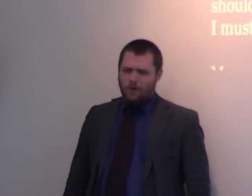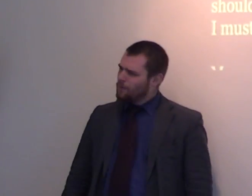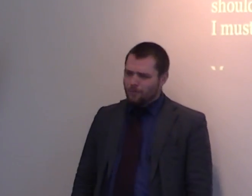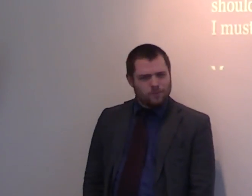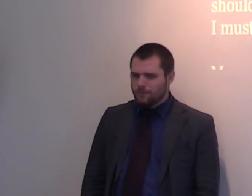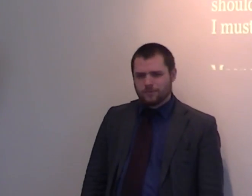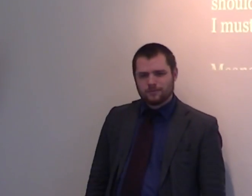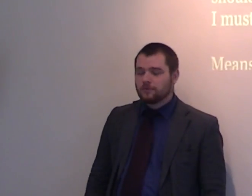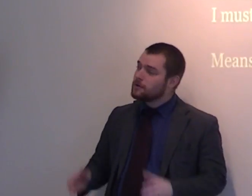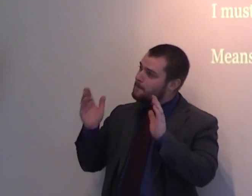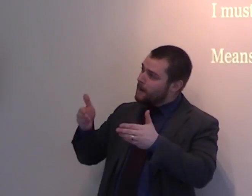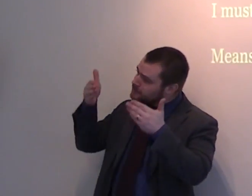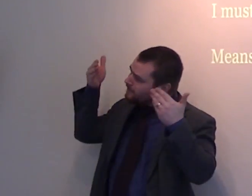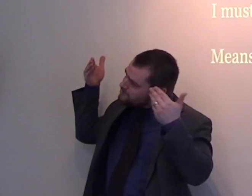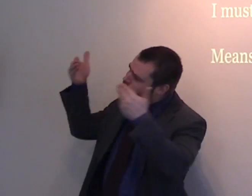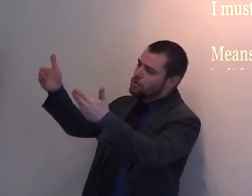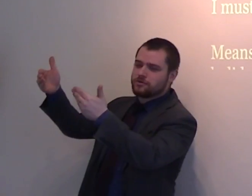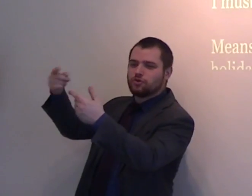I must focus on Christ.